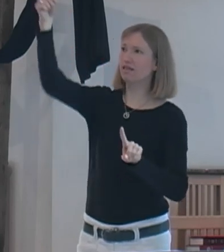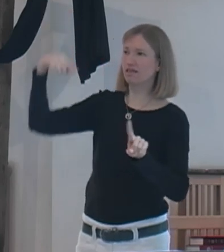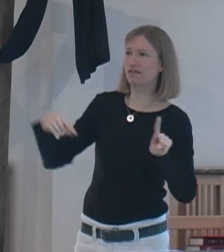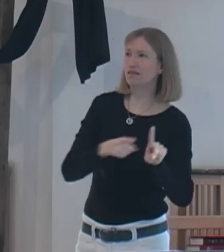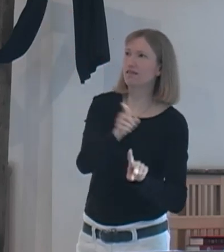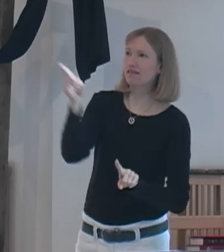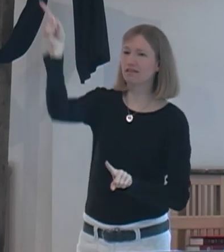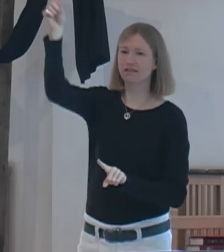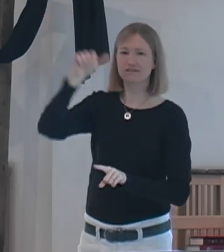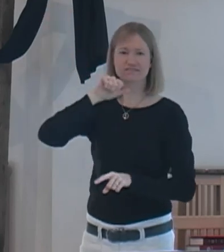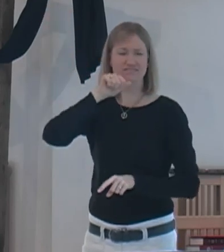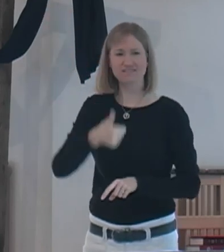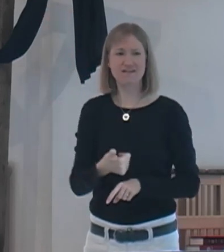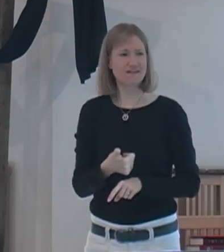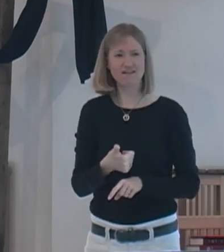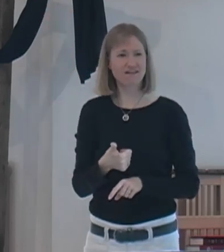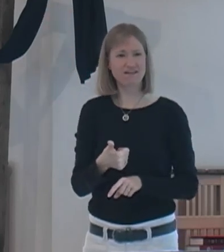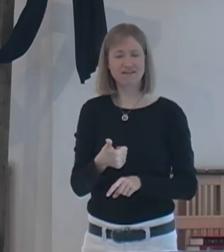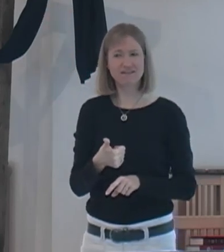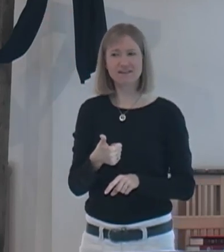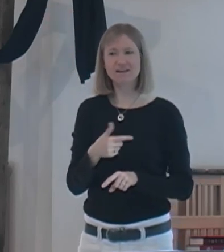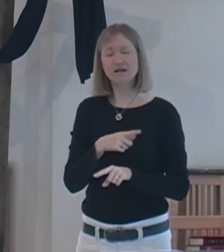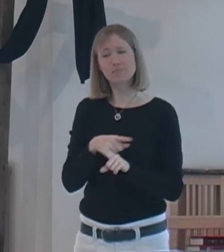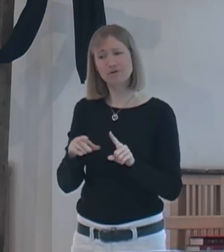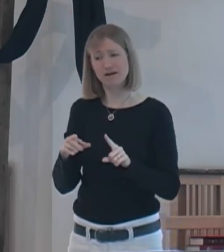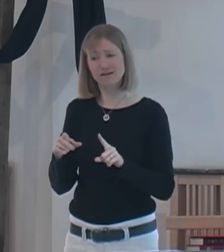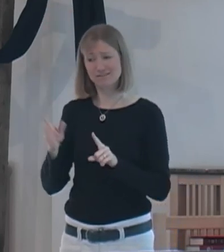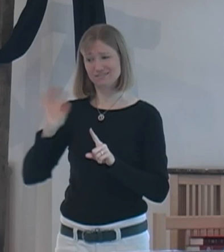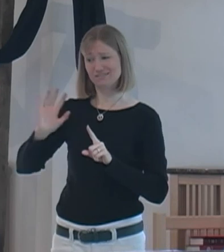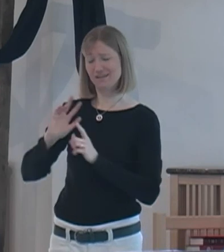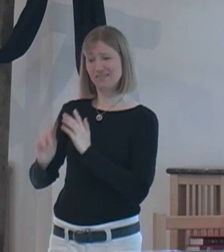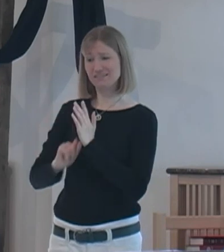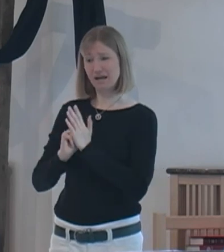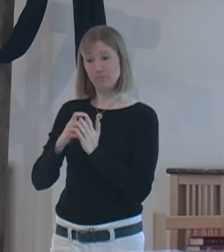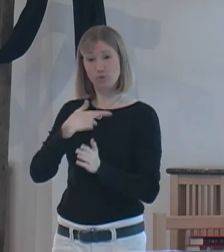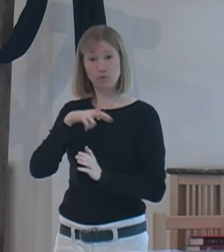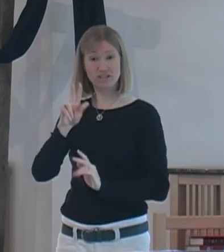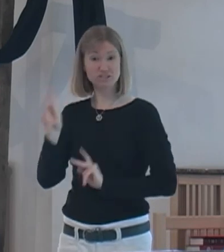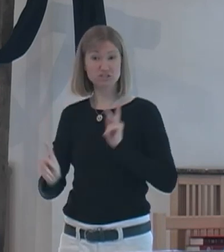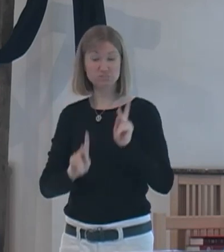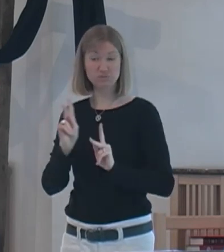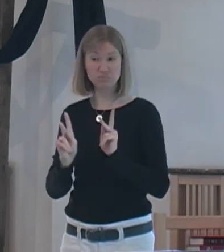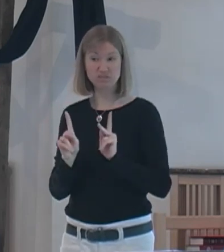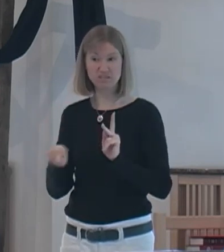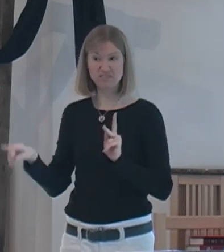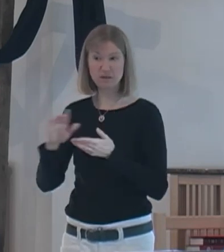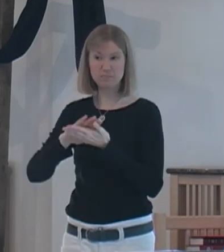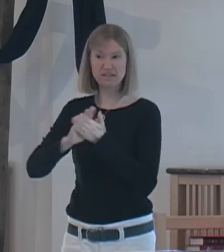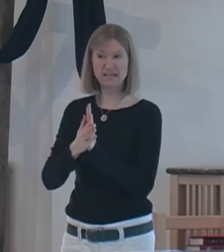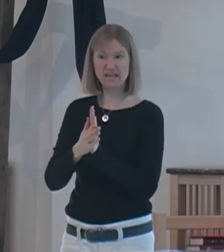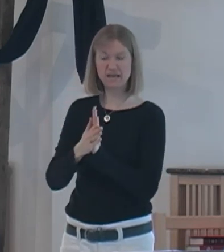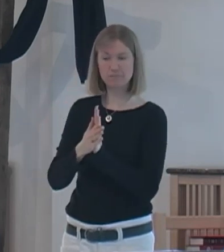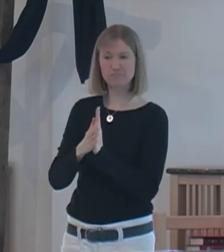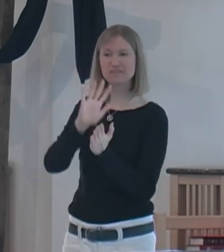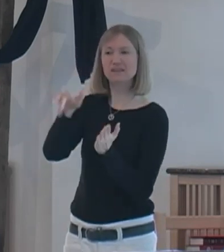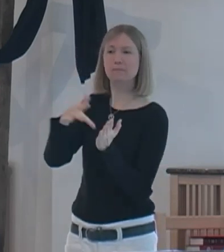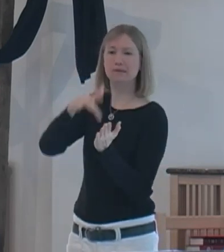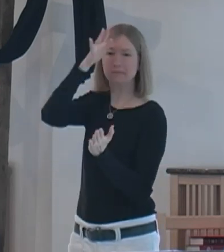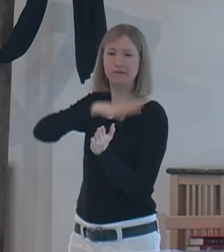in effect, was that the religious folks, kind of providing the service, really had become a middleman